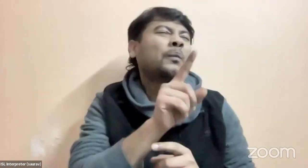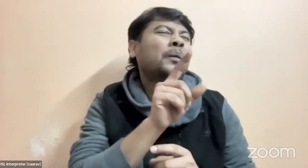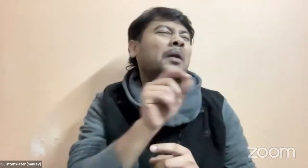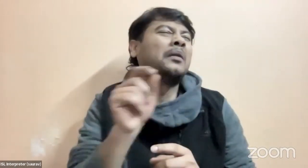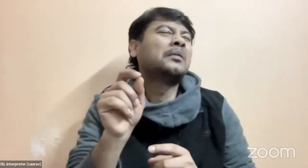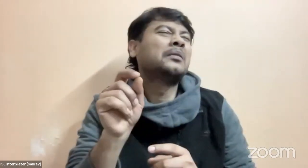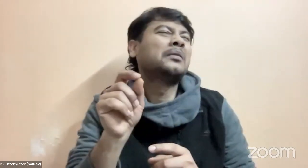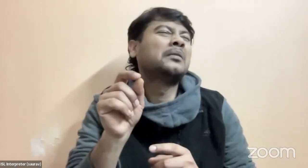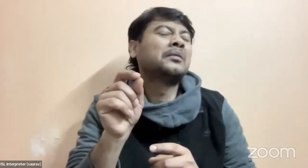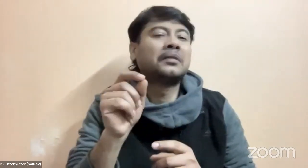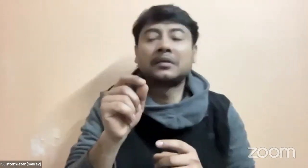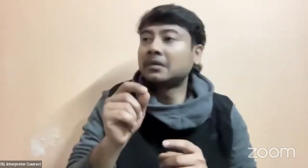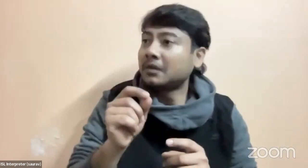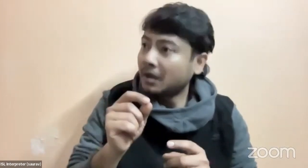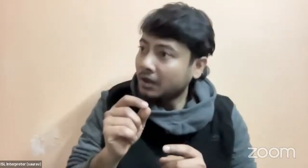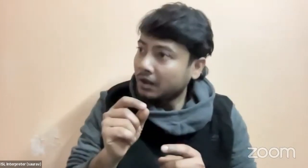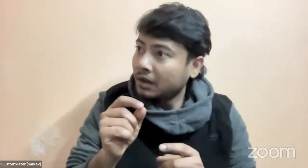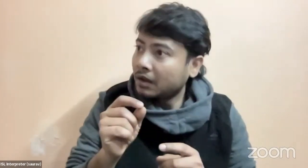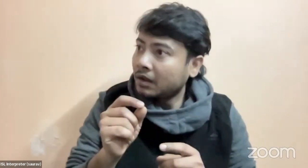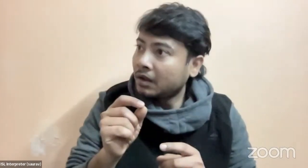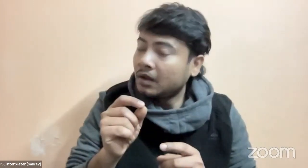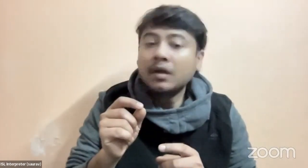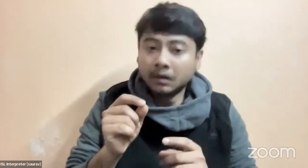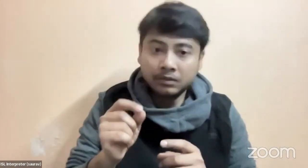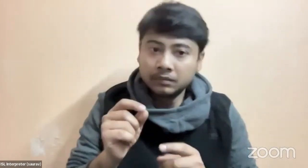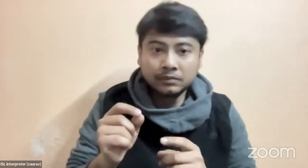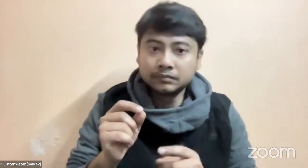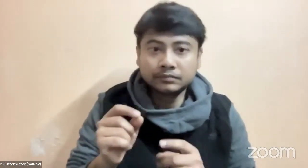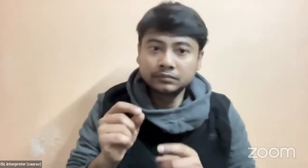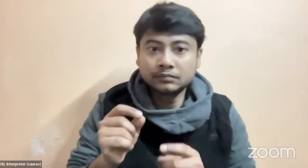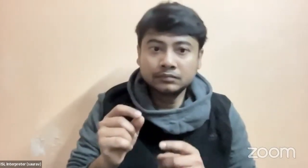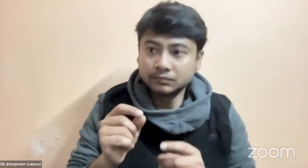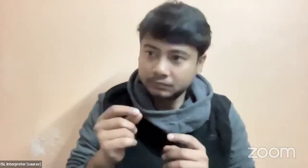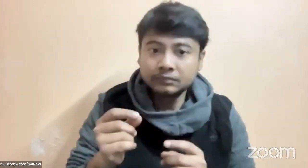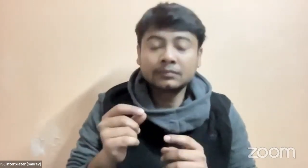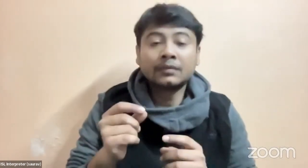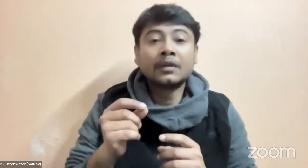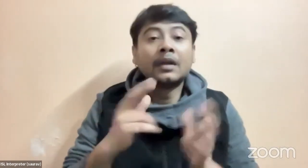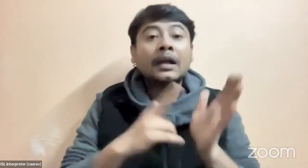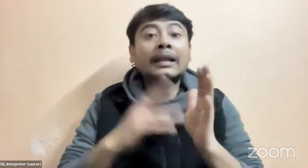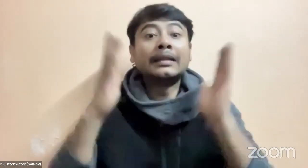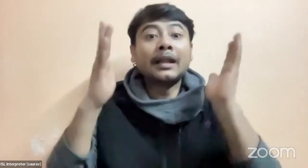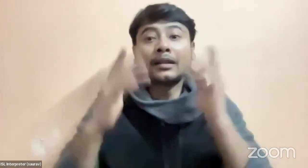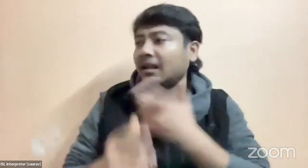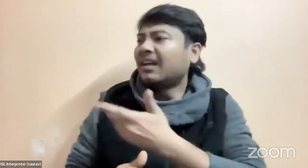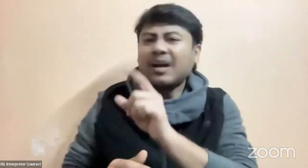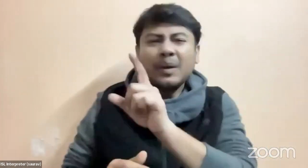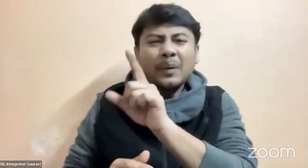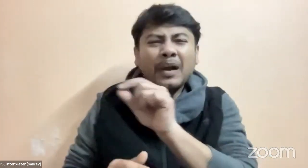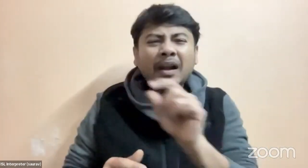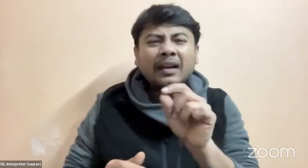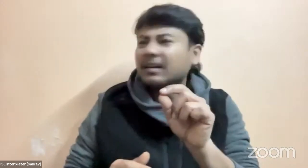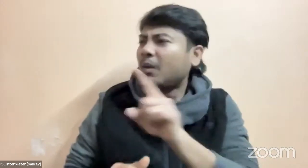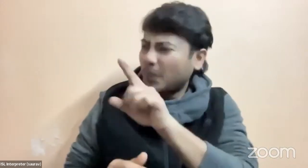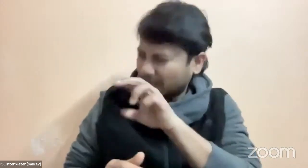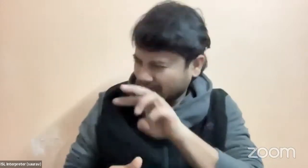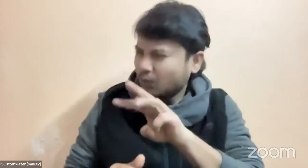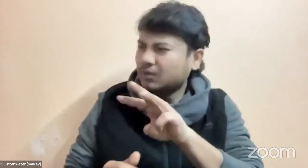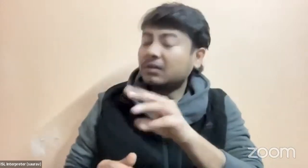Immediately Lord Gauranga will give. Lord Nityananda says, hey, wait. Why are you giving only 100? Give 1000. He will add on and he will give more.